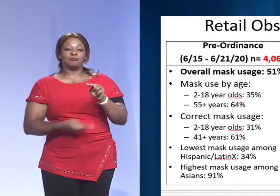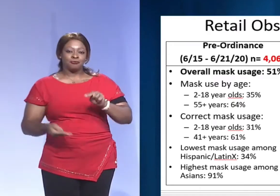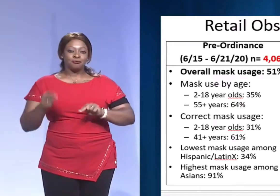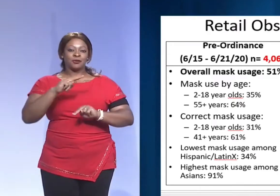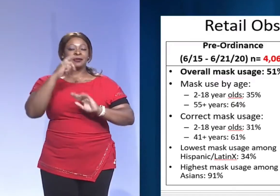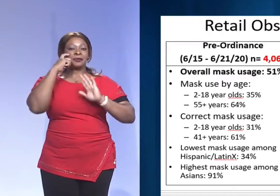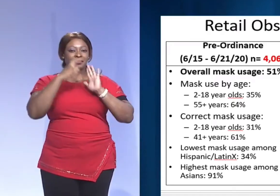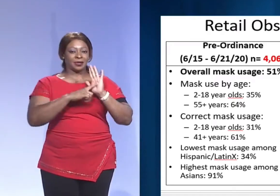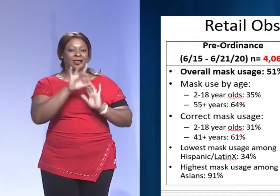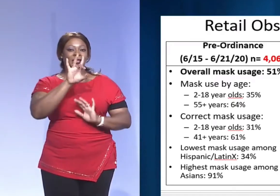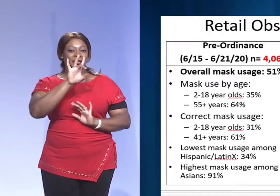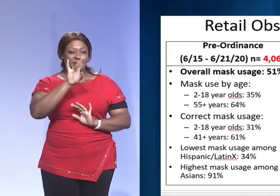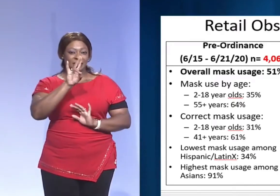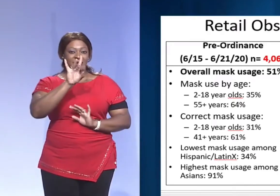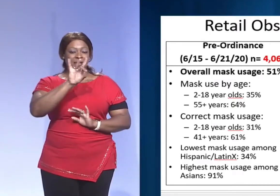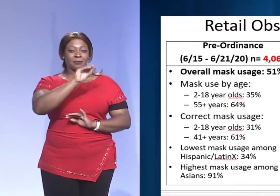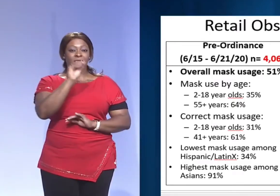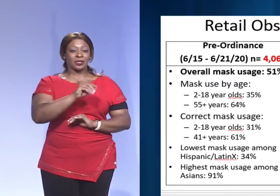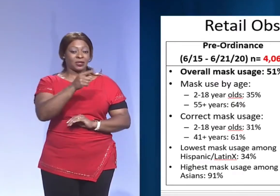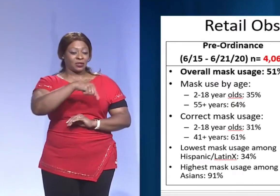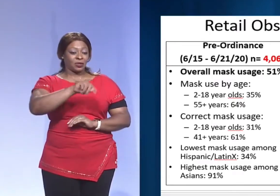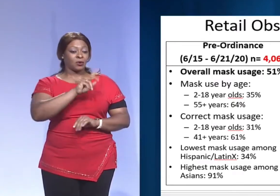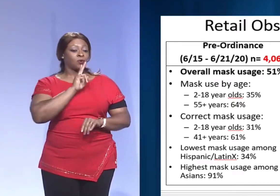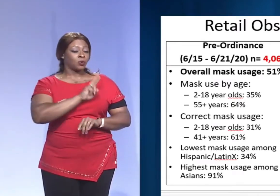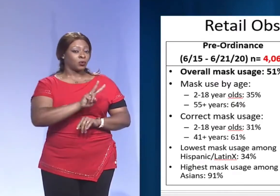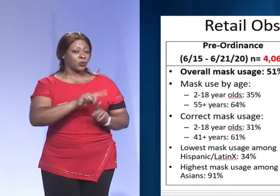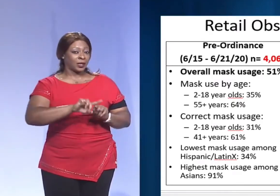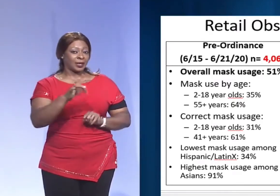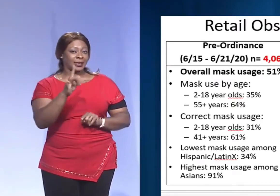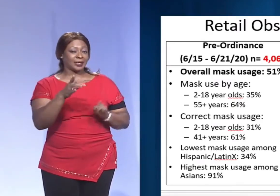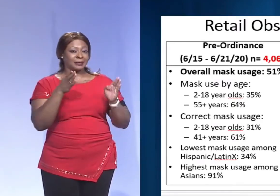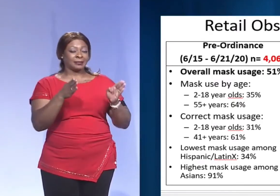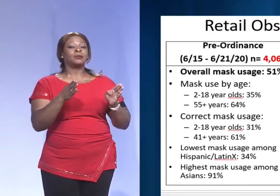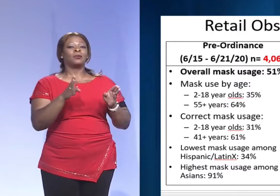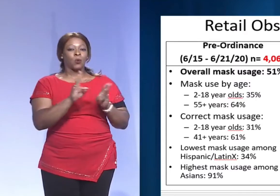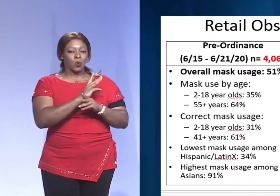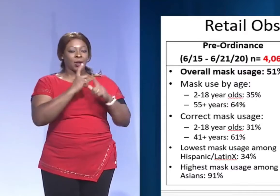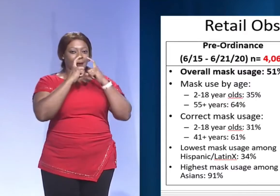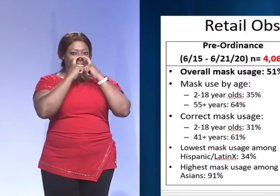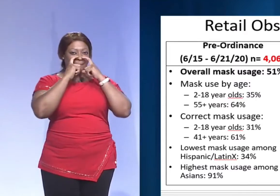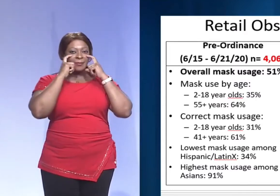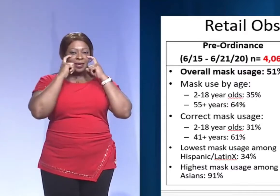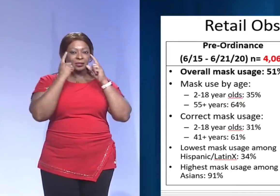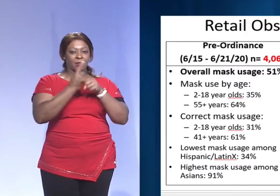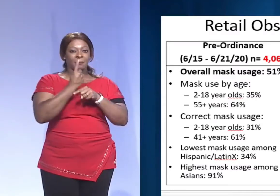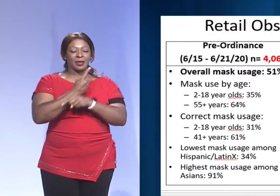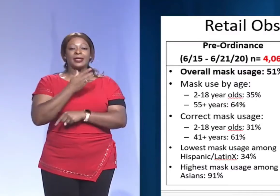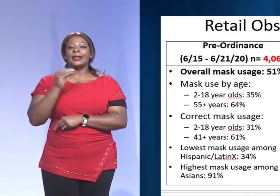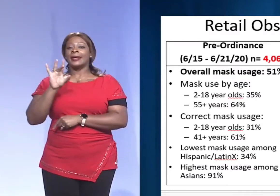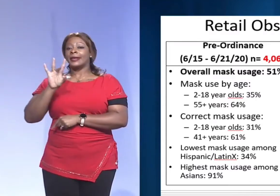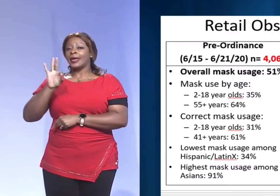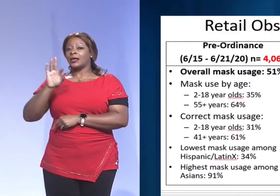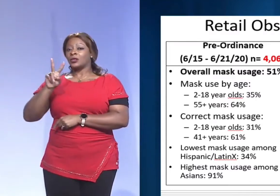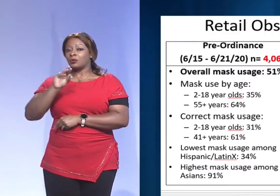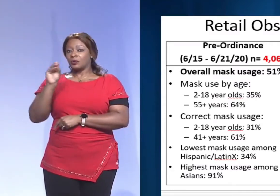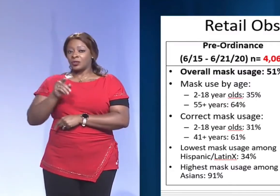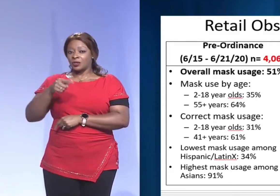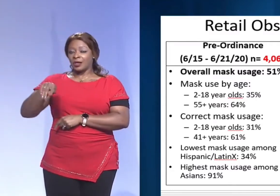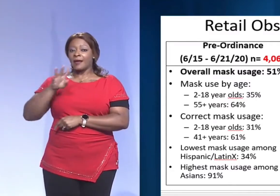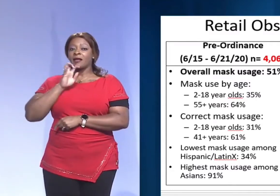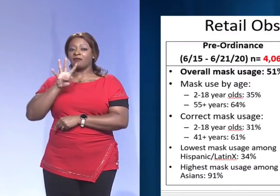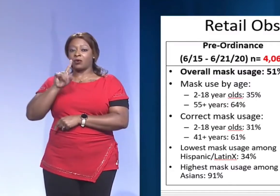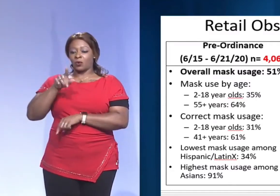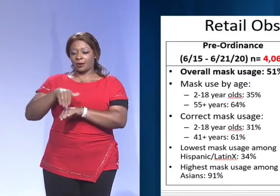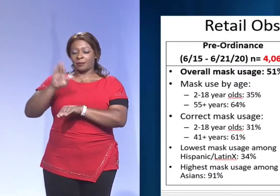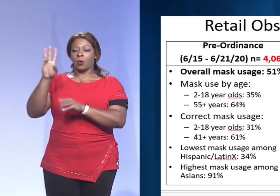with 78% of those 2 to 18 wearing their mask correctly, and 92% of those 41 years and